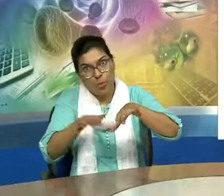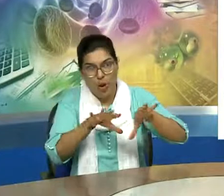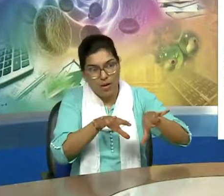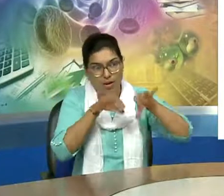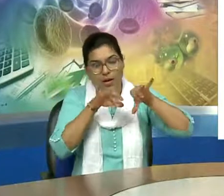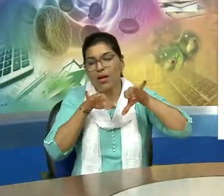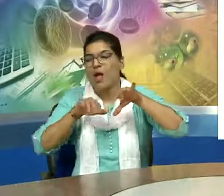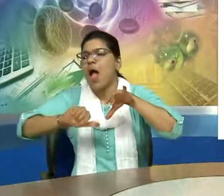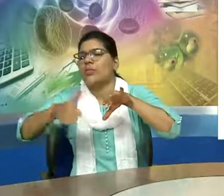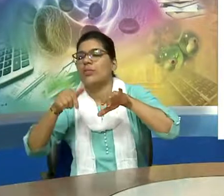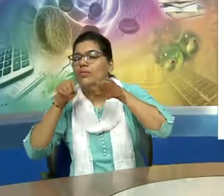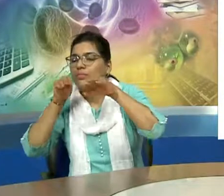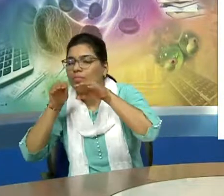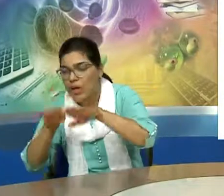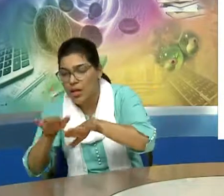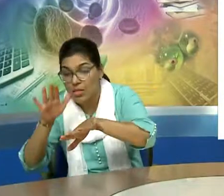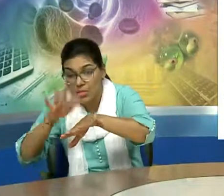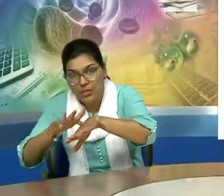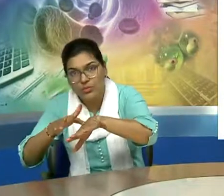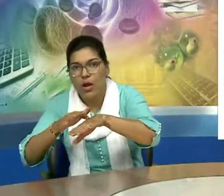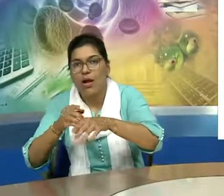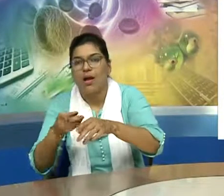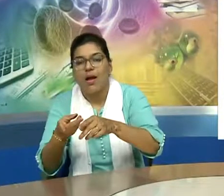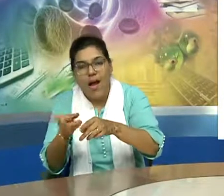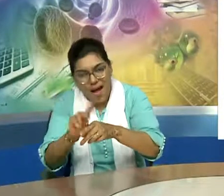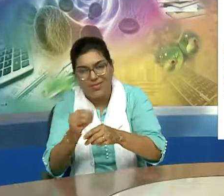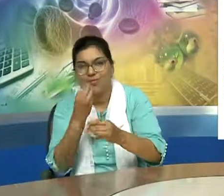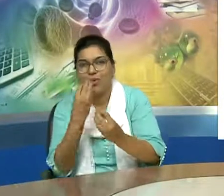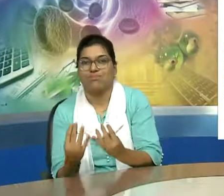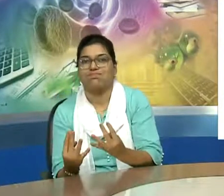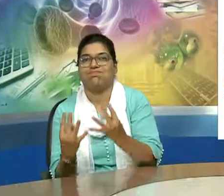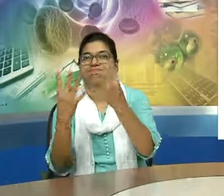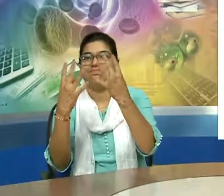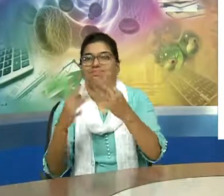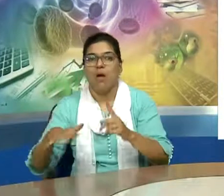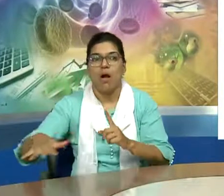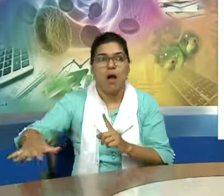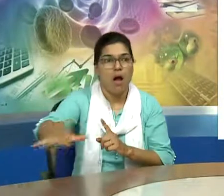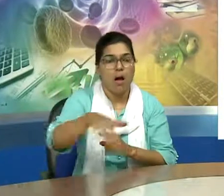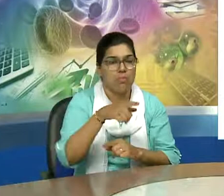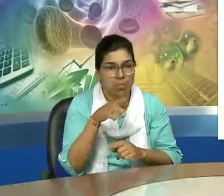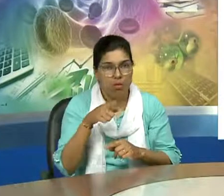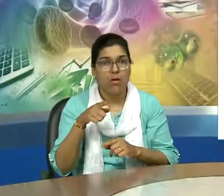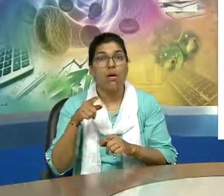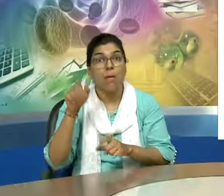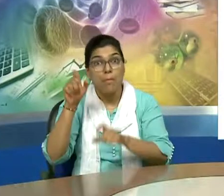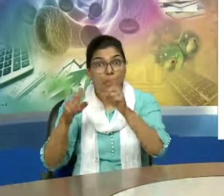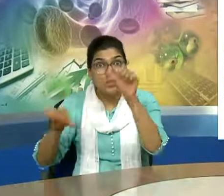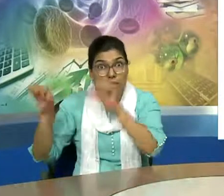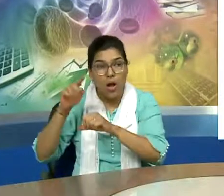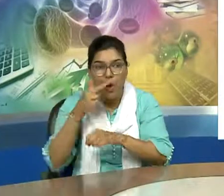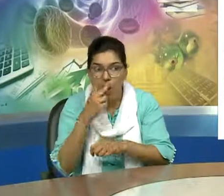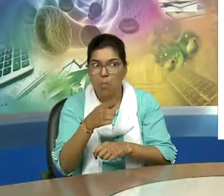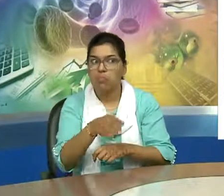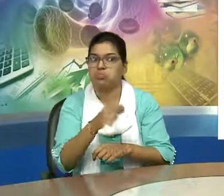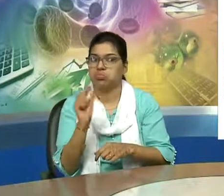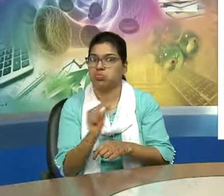because they pollinate, they help in pollination. So that is why they are known as pollinators.